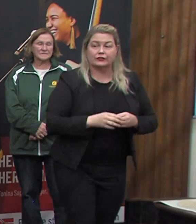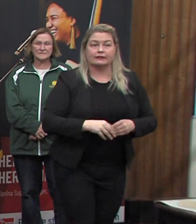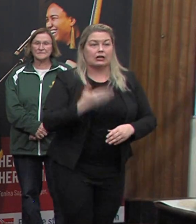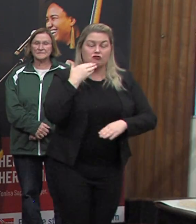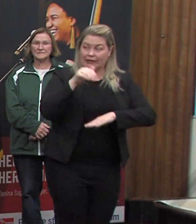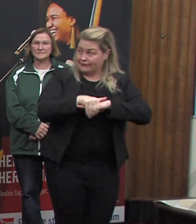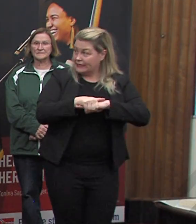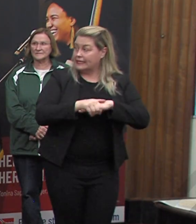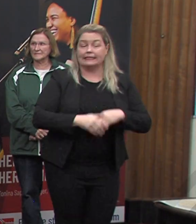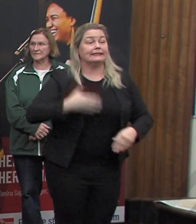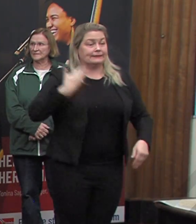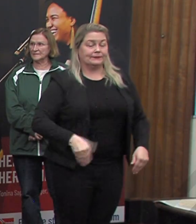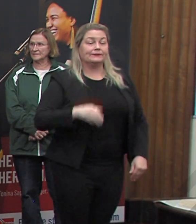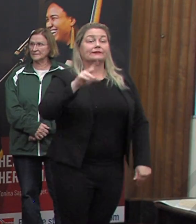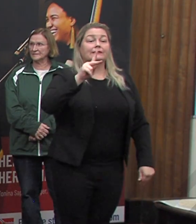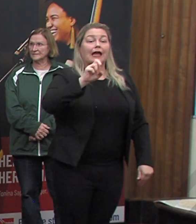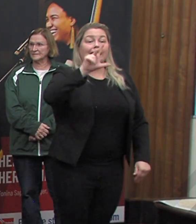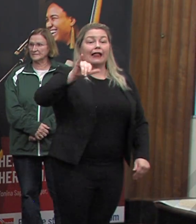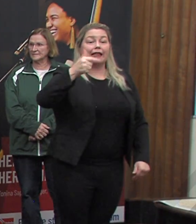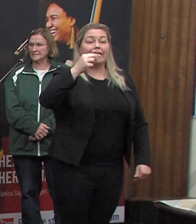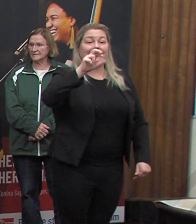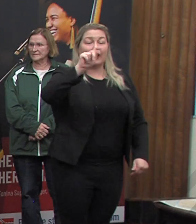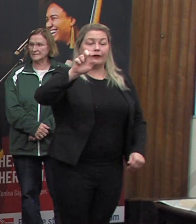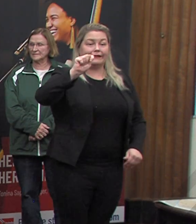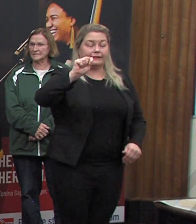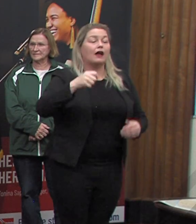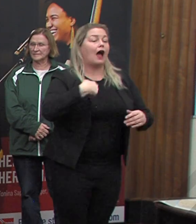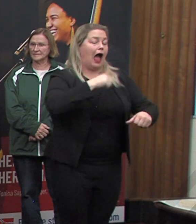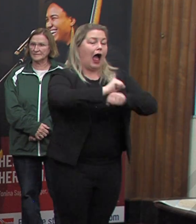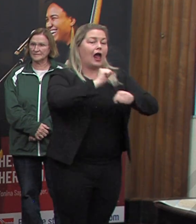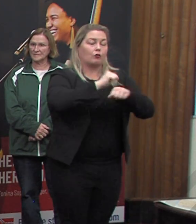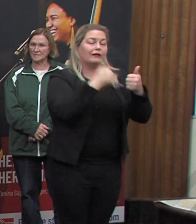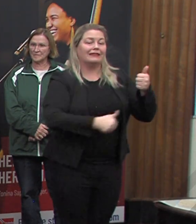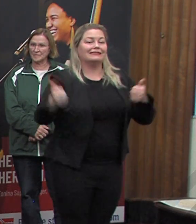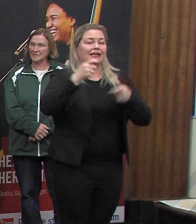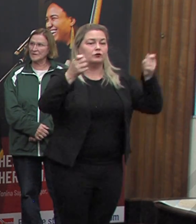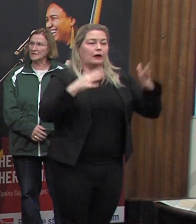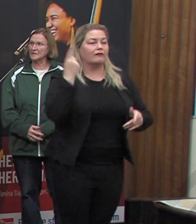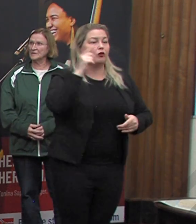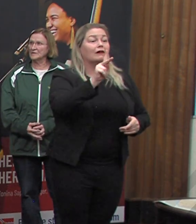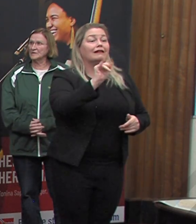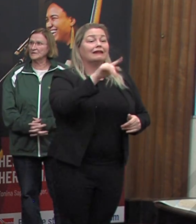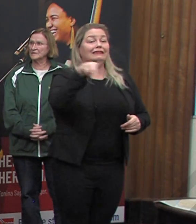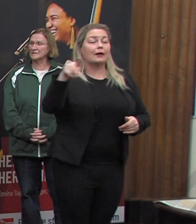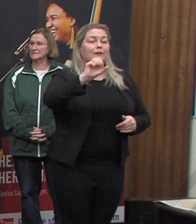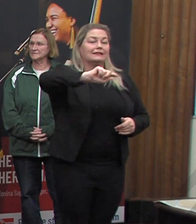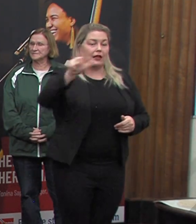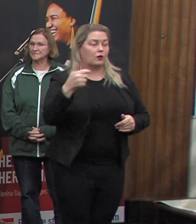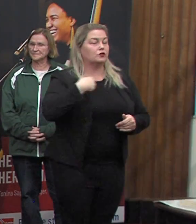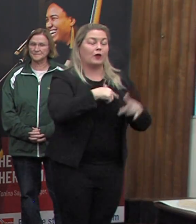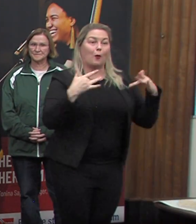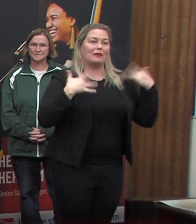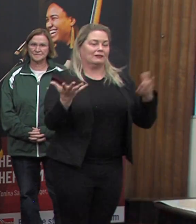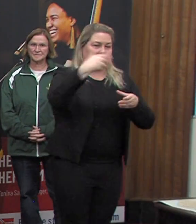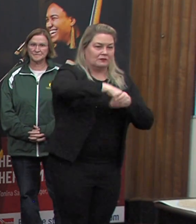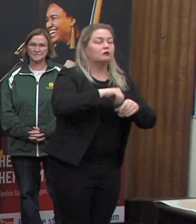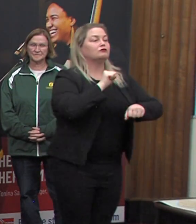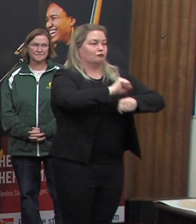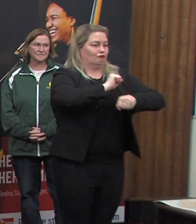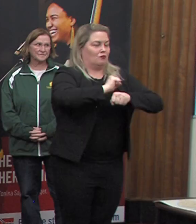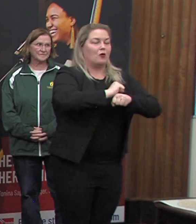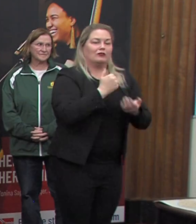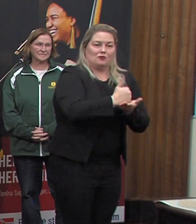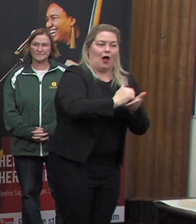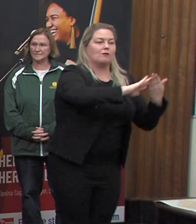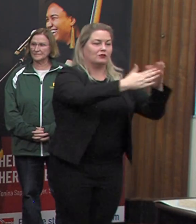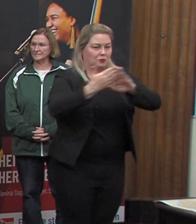Good evening. My name is Kelly Garrett. I'm the executive director of KIPP St. Louis, and we're pleased also to participate in this community-wide effort